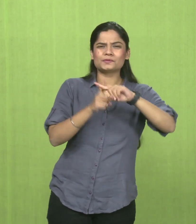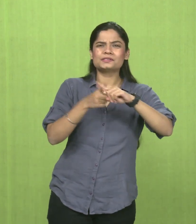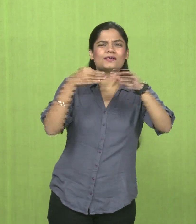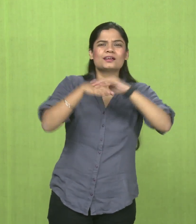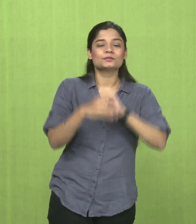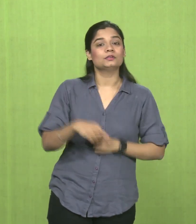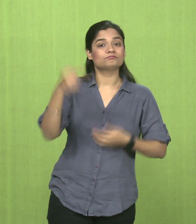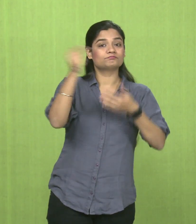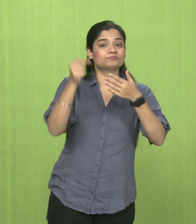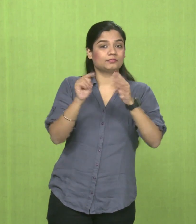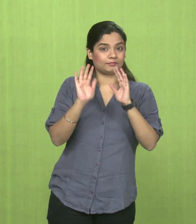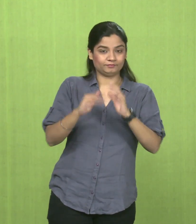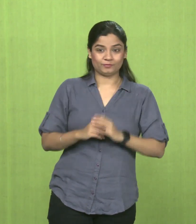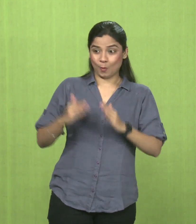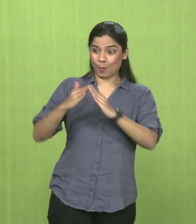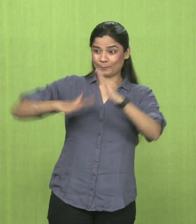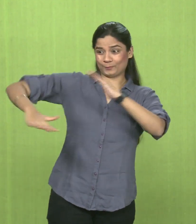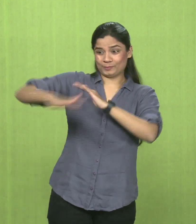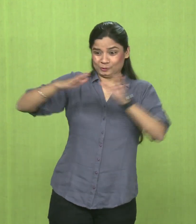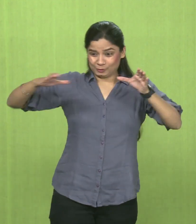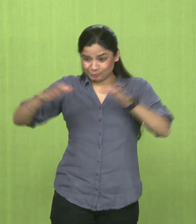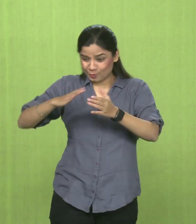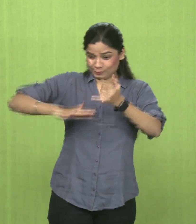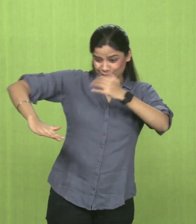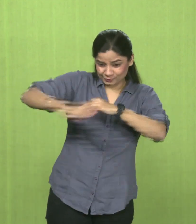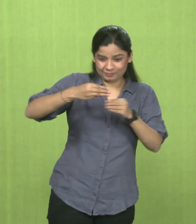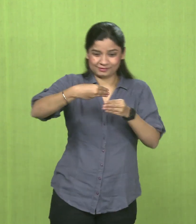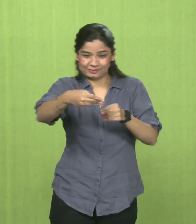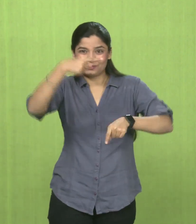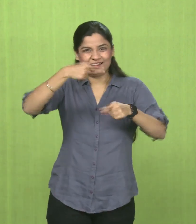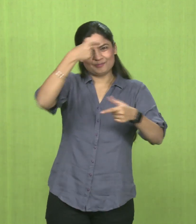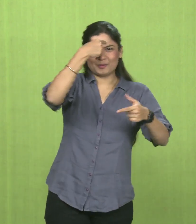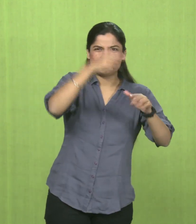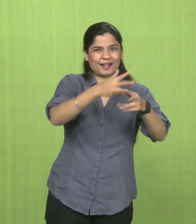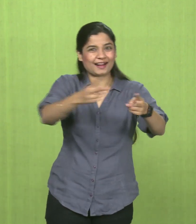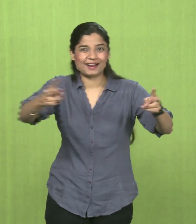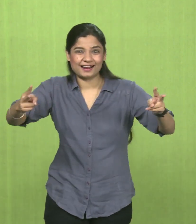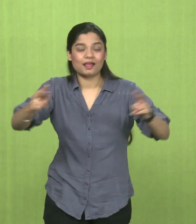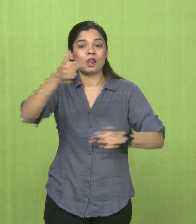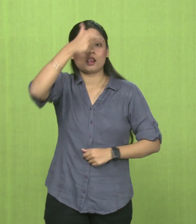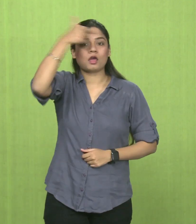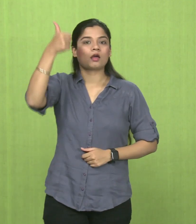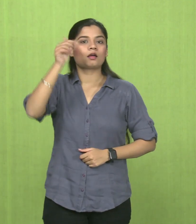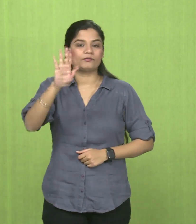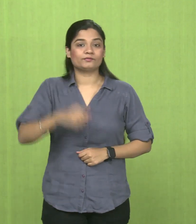However, there, in light of the situation, there are some positives about the house. Despite being it small, etc.,